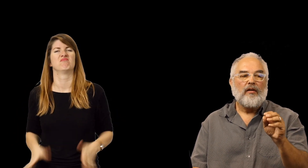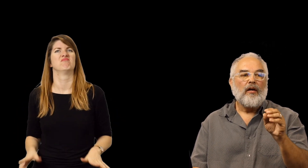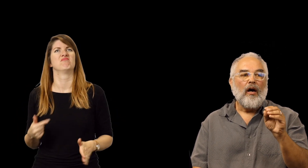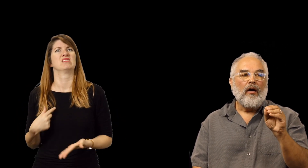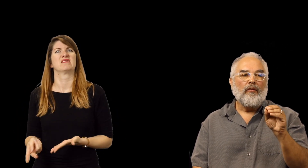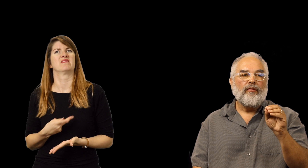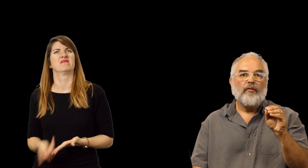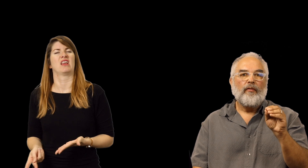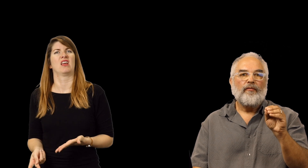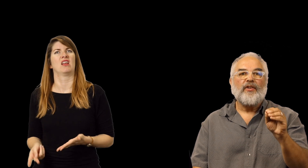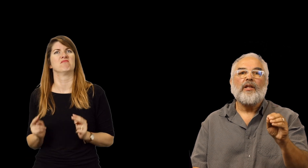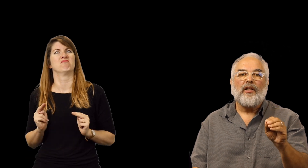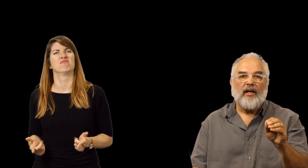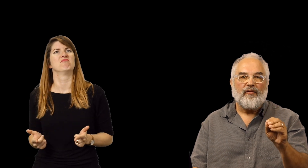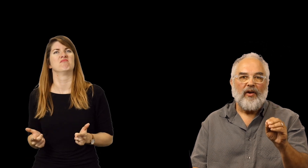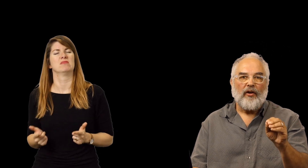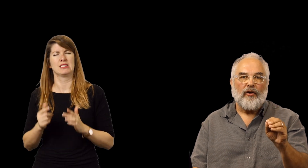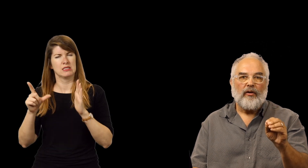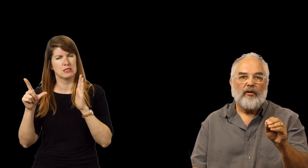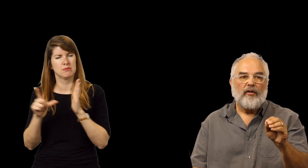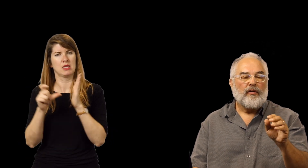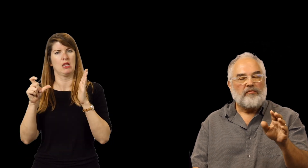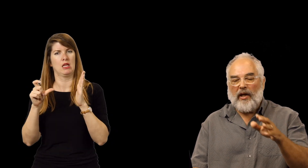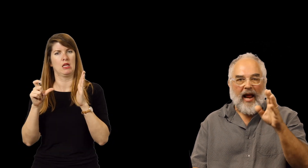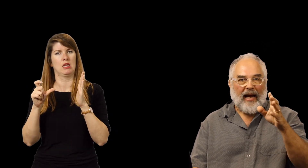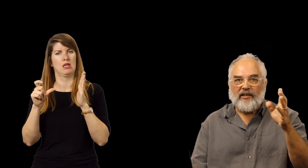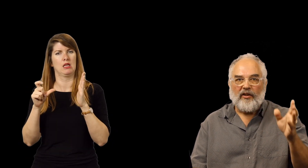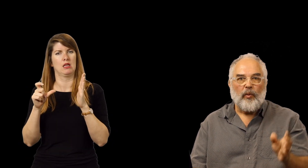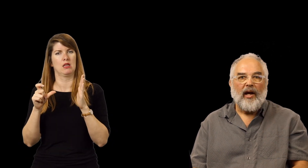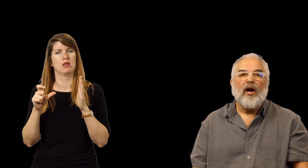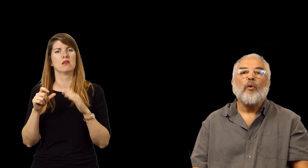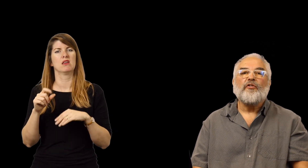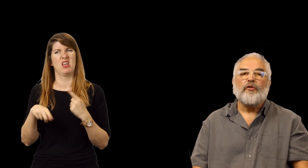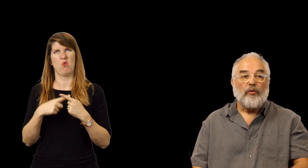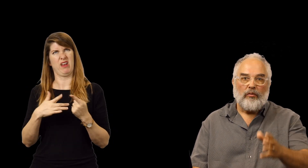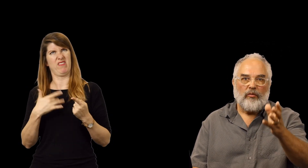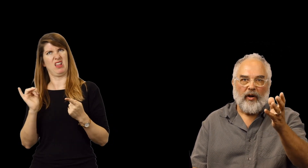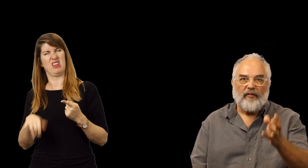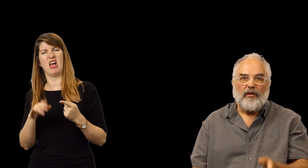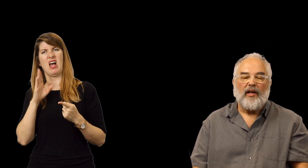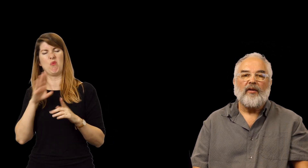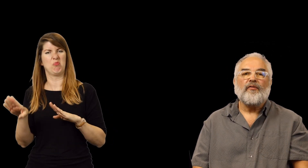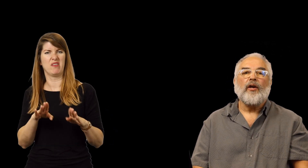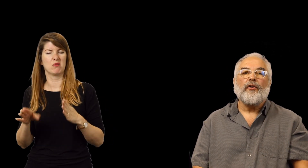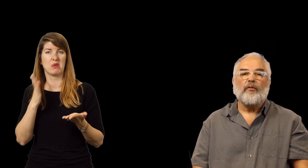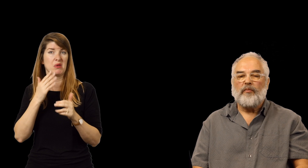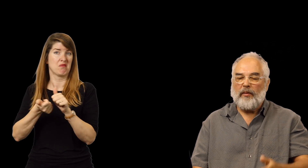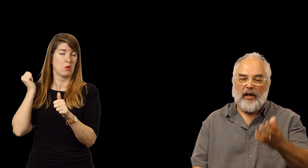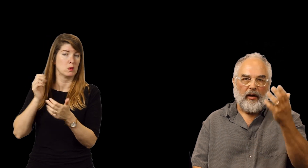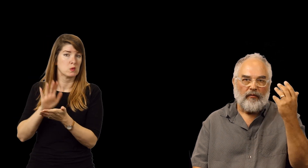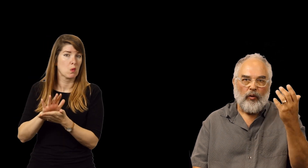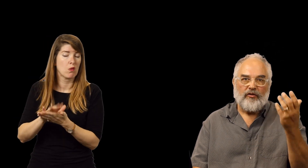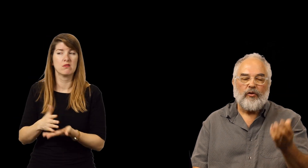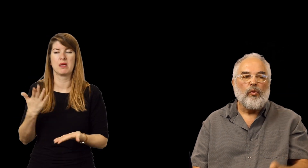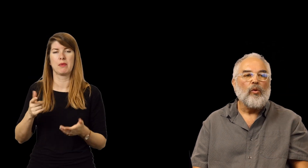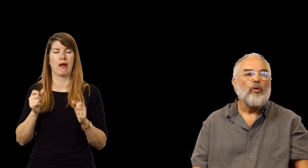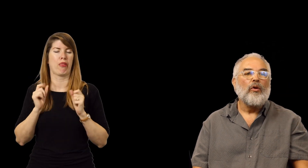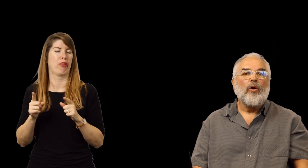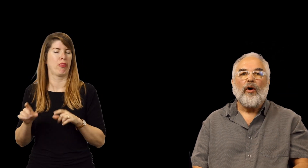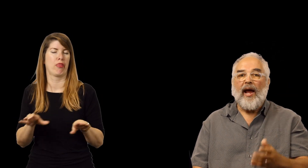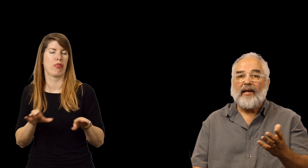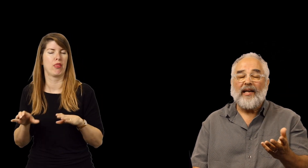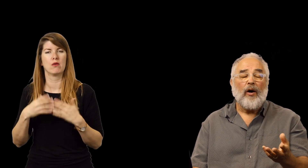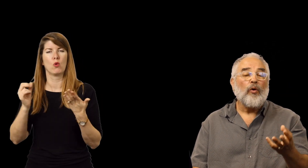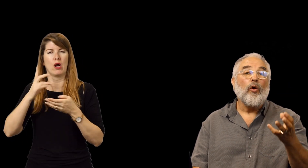state of feeling like a failure and acting the way I always do when I feel like a failure. Maybe I avoid